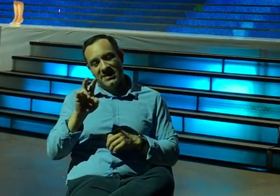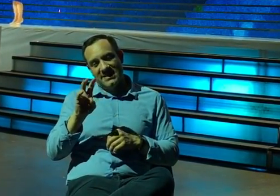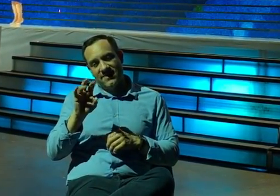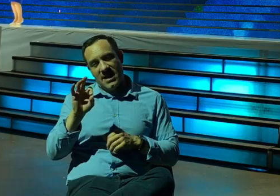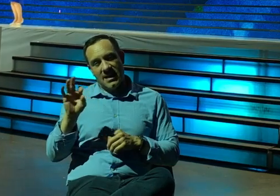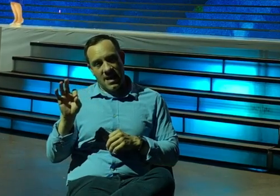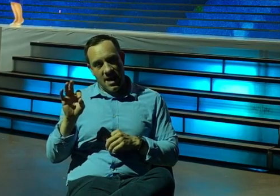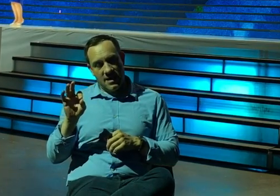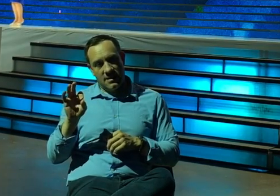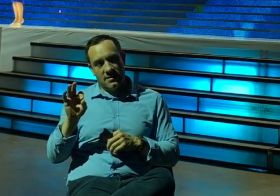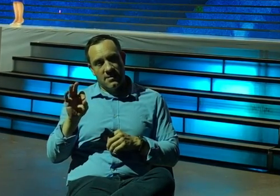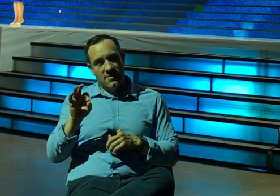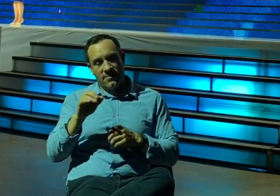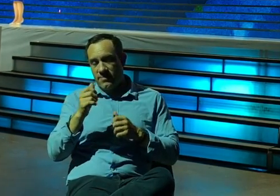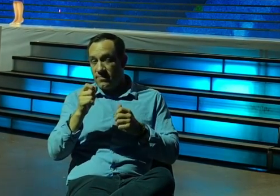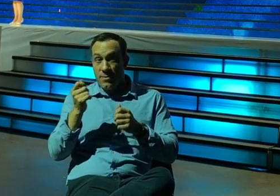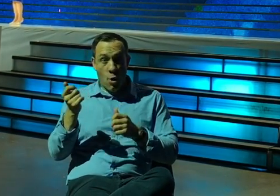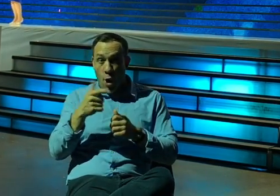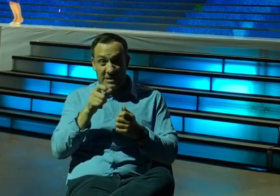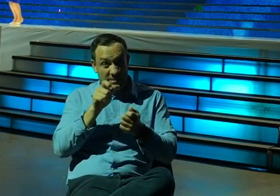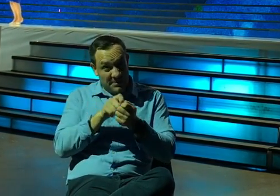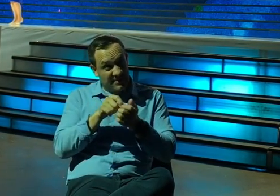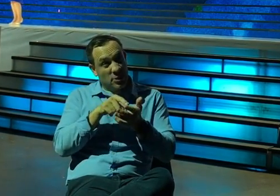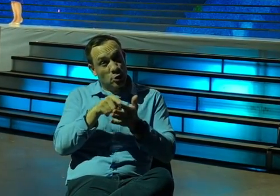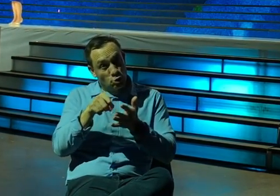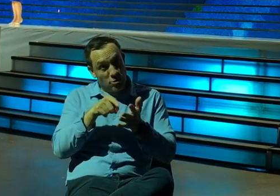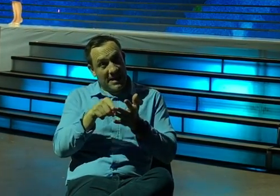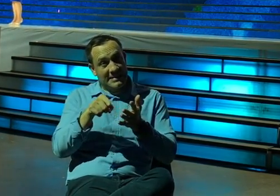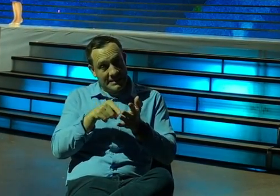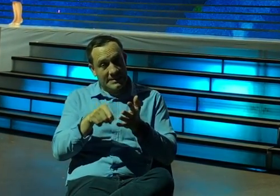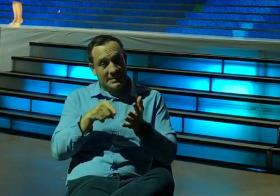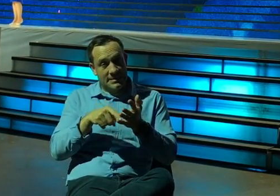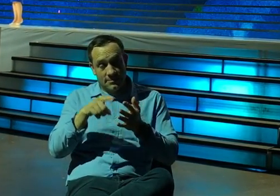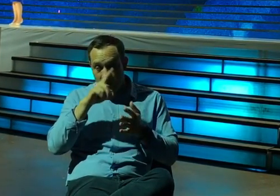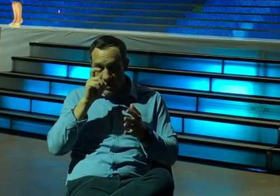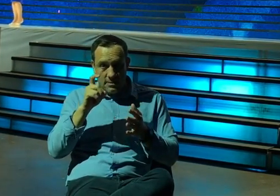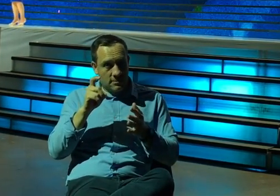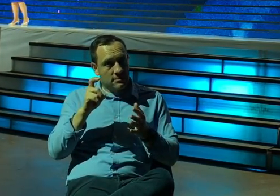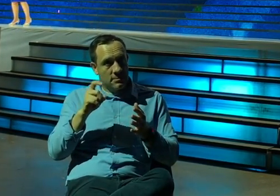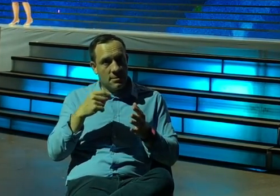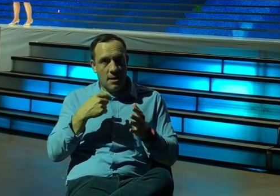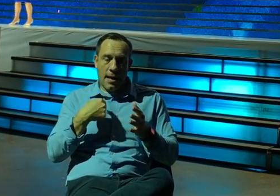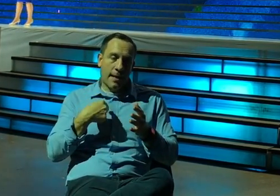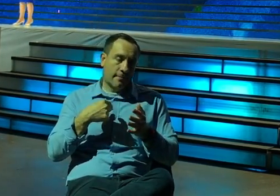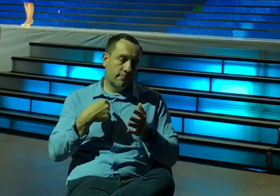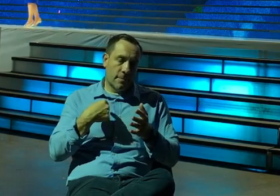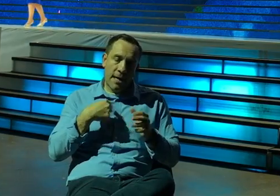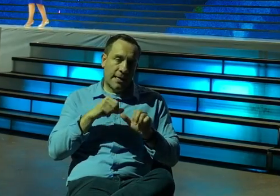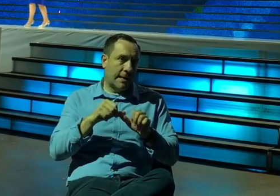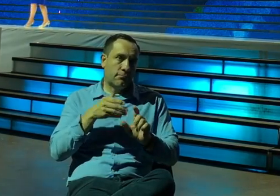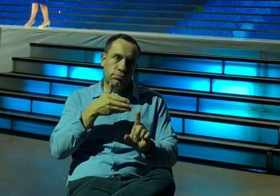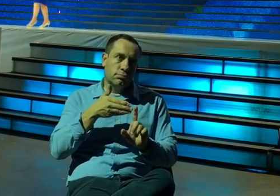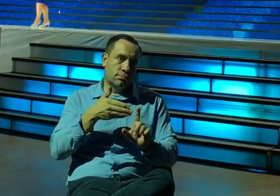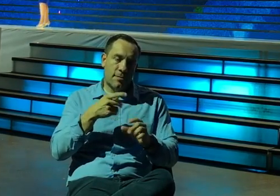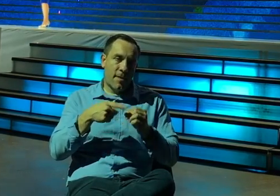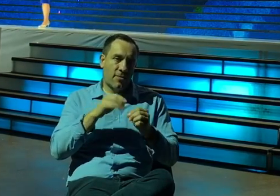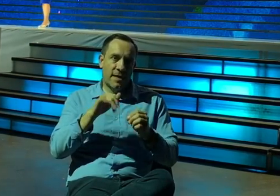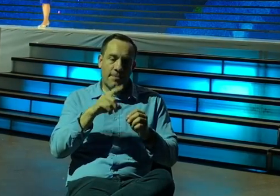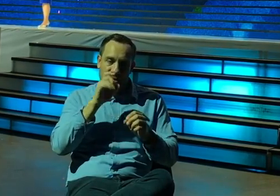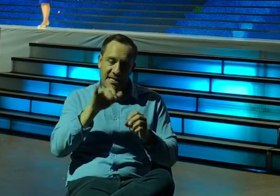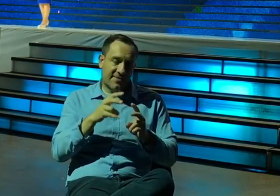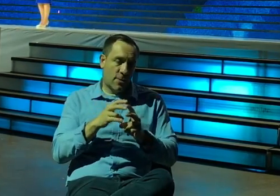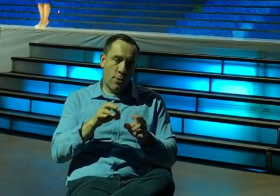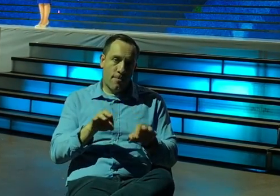13799. These are all specific strains, and I keep stressing that because they're really important for the specific strains in your probiotic. It's a yeast